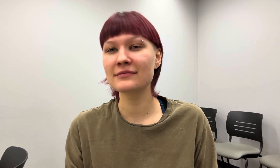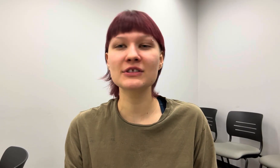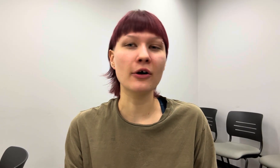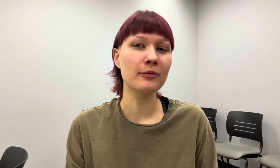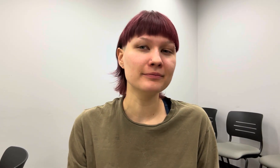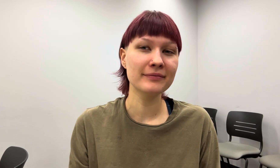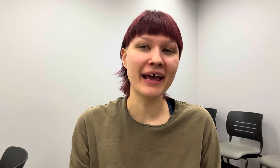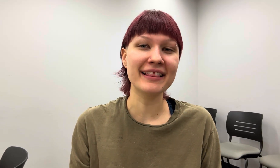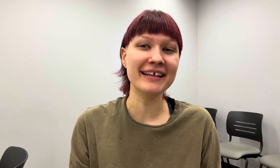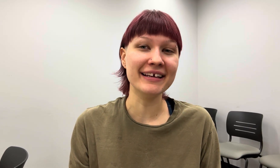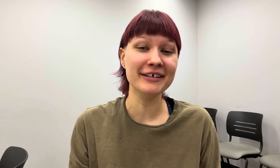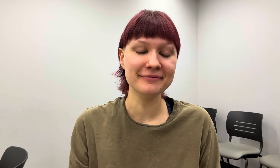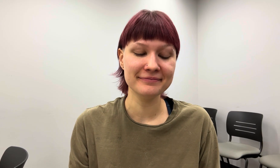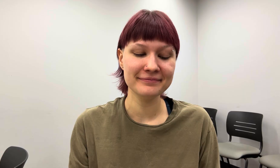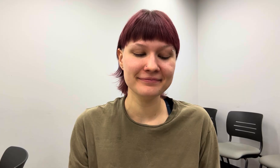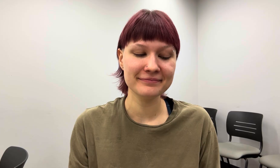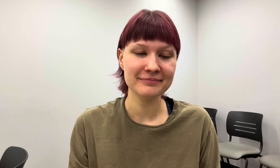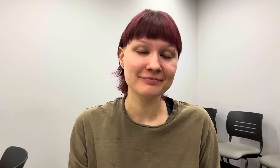so at the